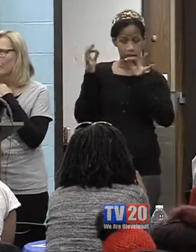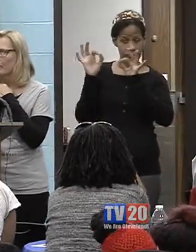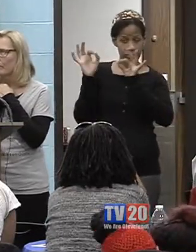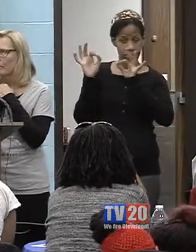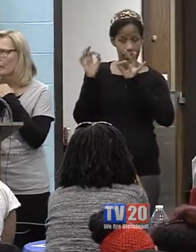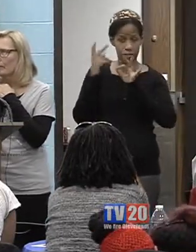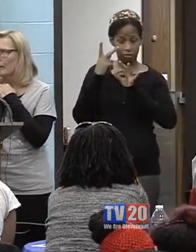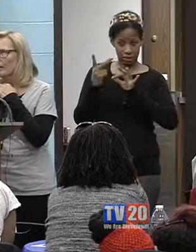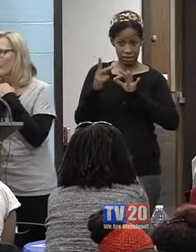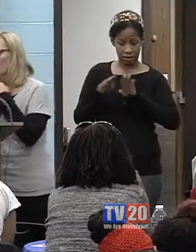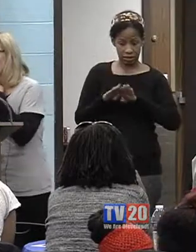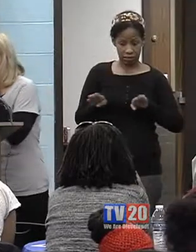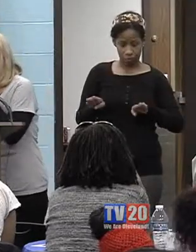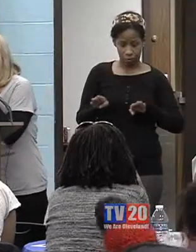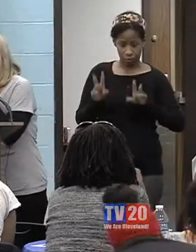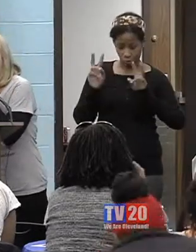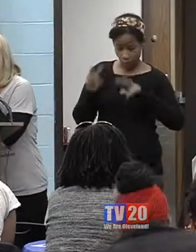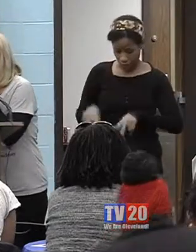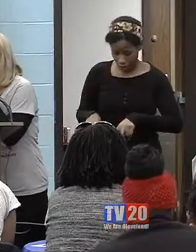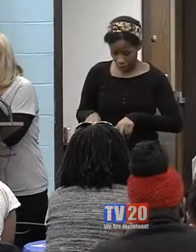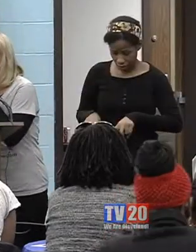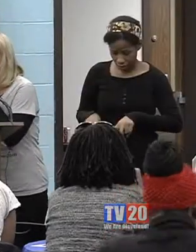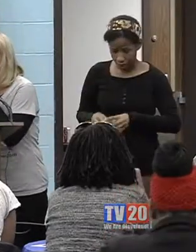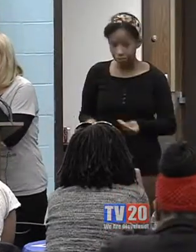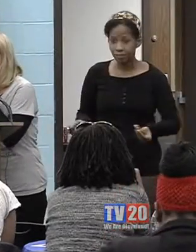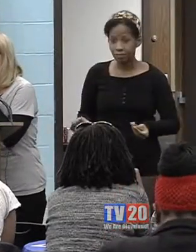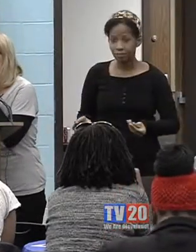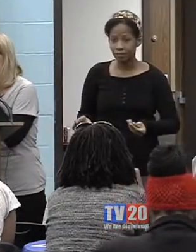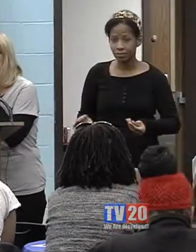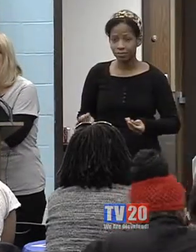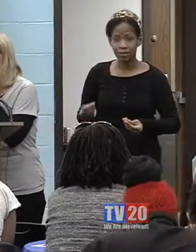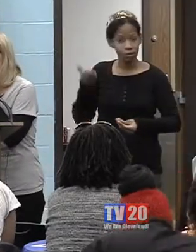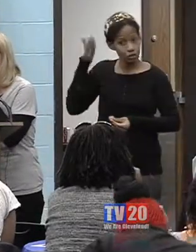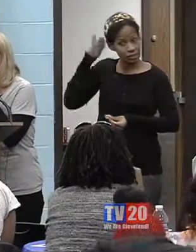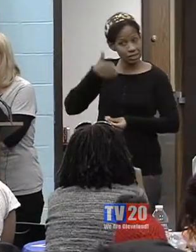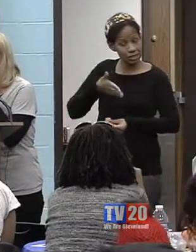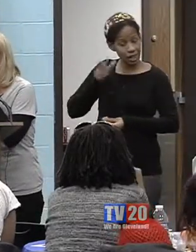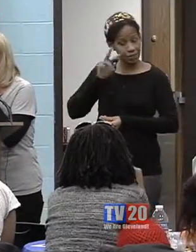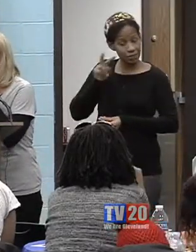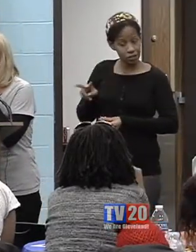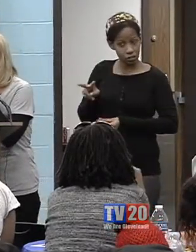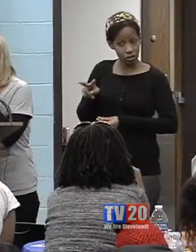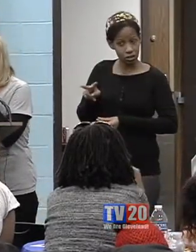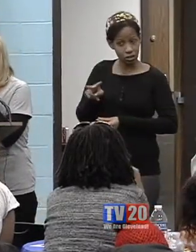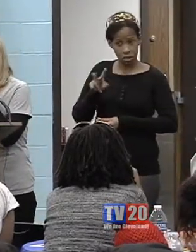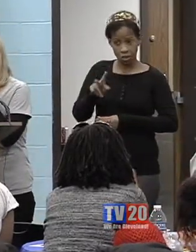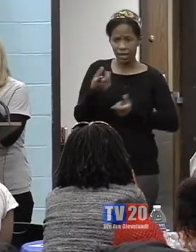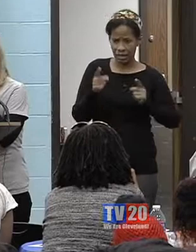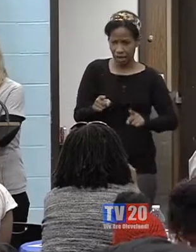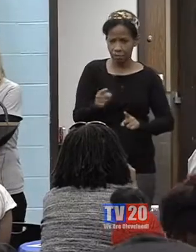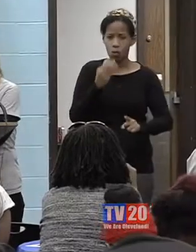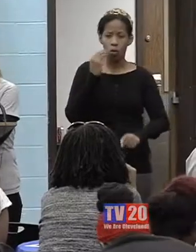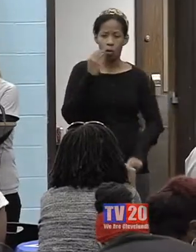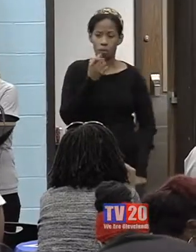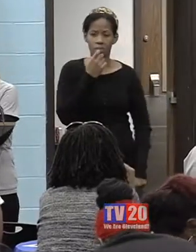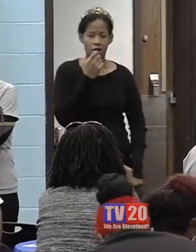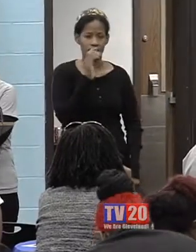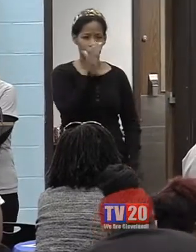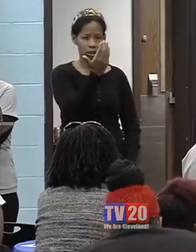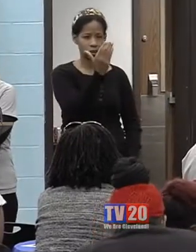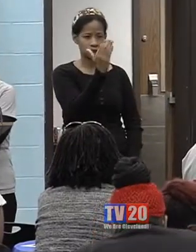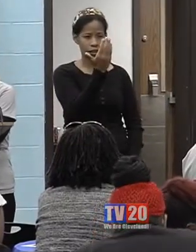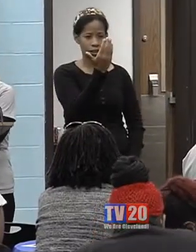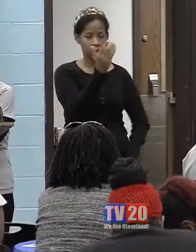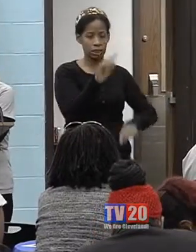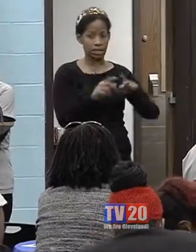you will see it on the floor, but then when you look, it'll at your disappear. Side vision. So that's like, look in the mirror. If you can't see